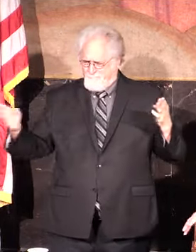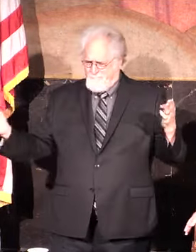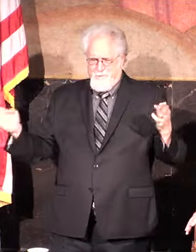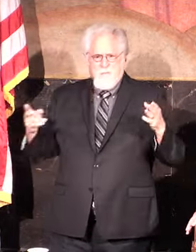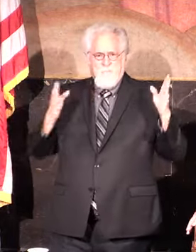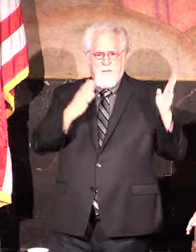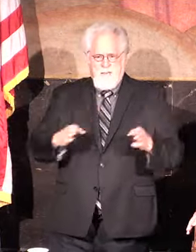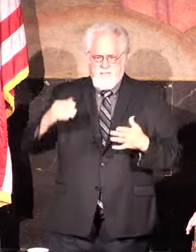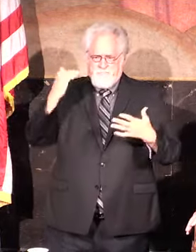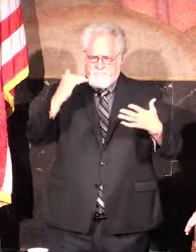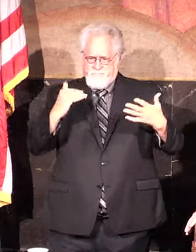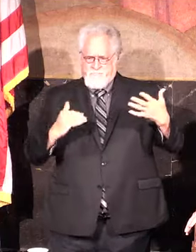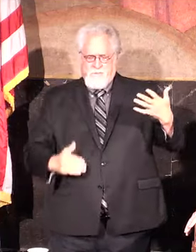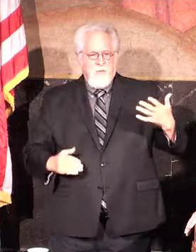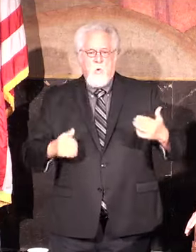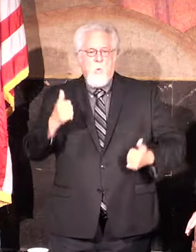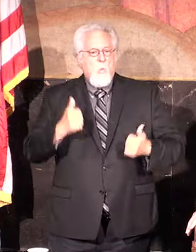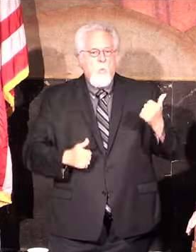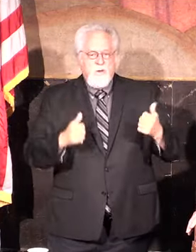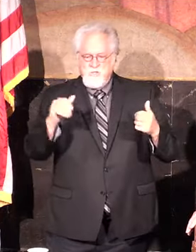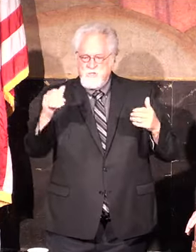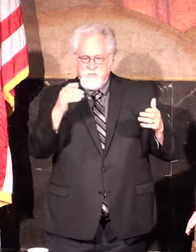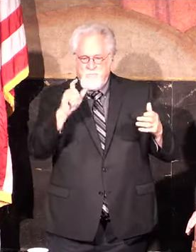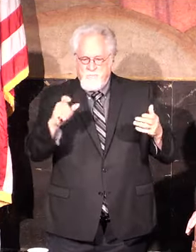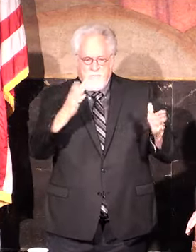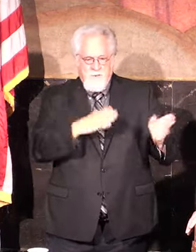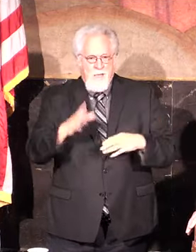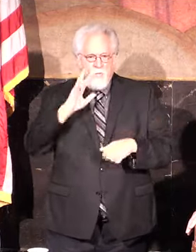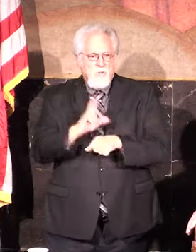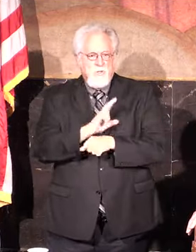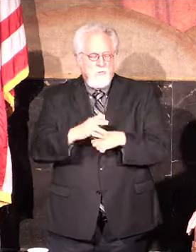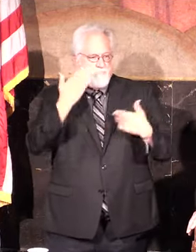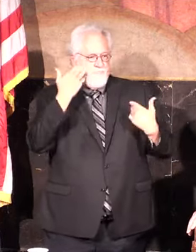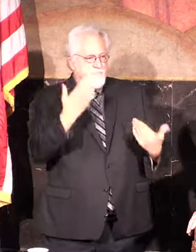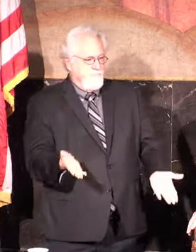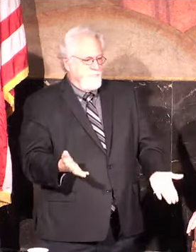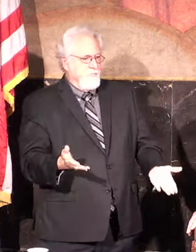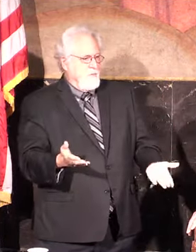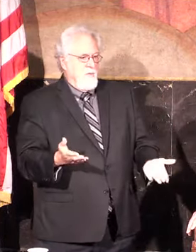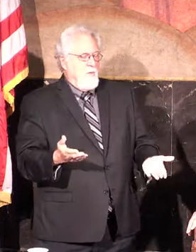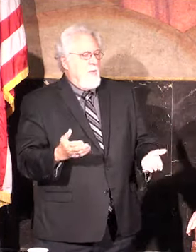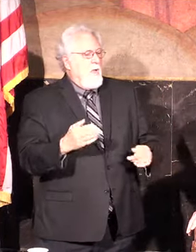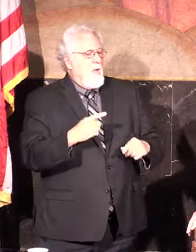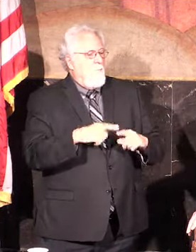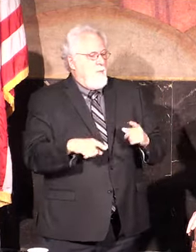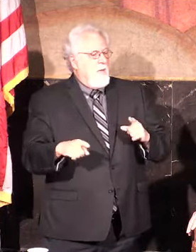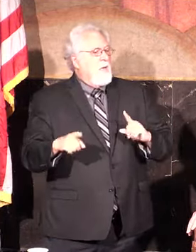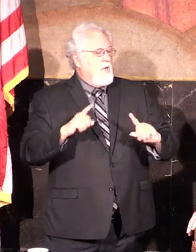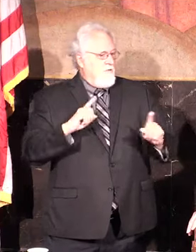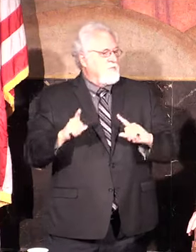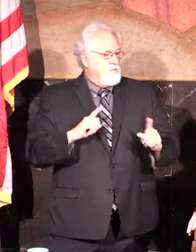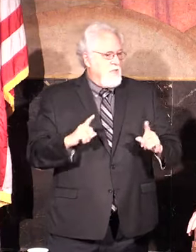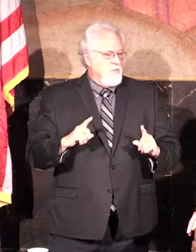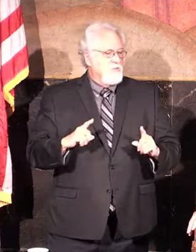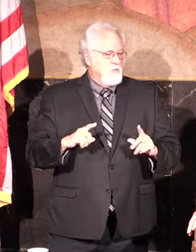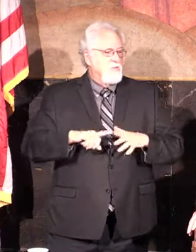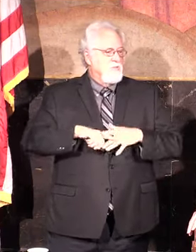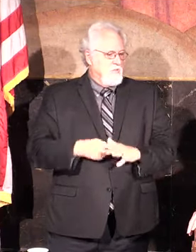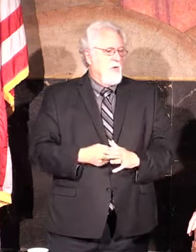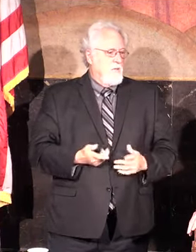that they're planning for, and they don't know what that's going to look like yet. I don't know what that's going to look like yet, but the conversations have